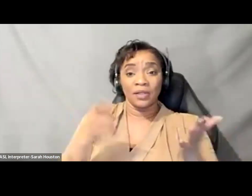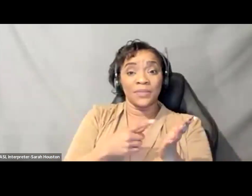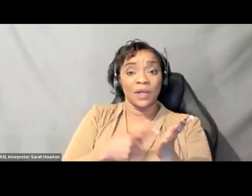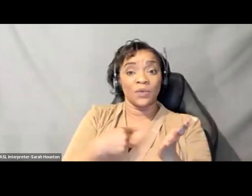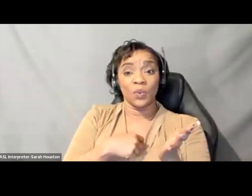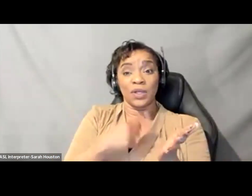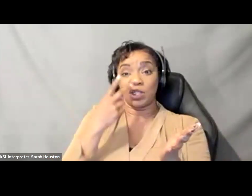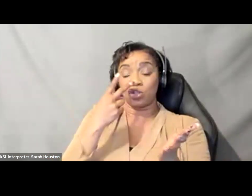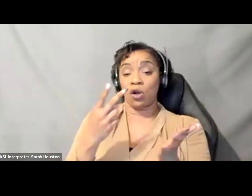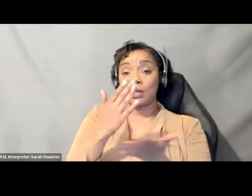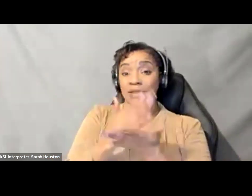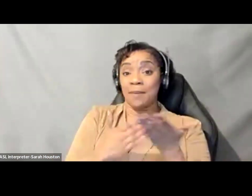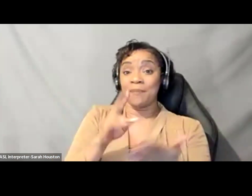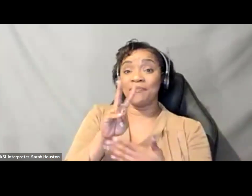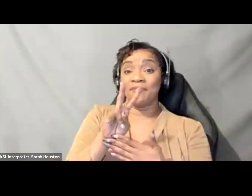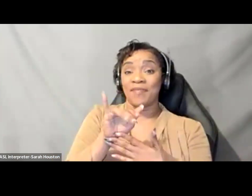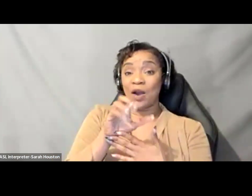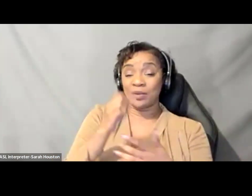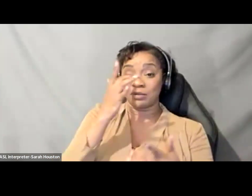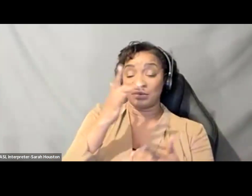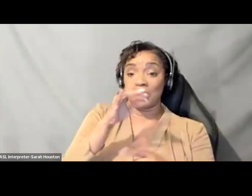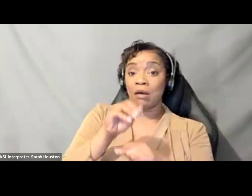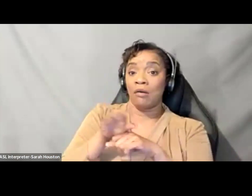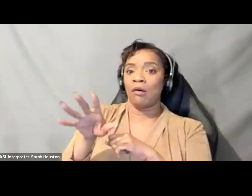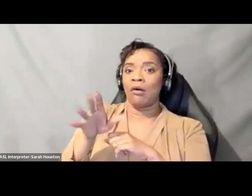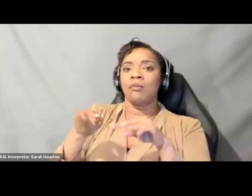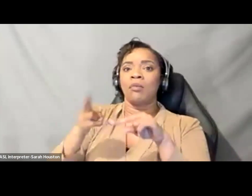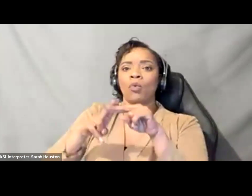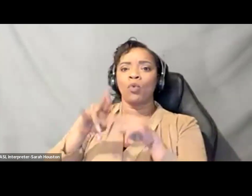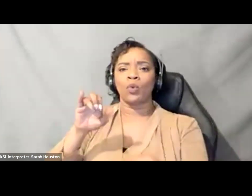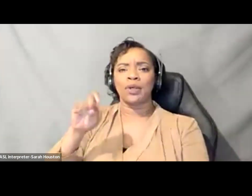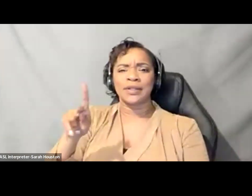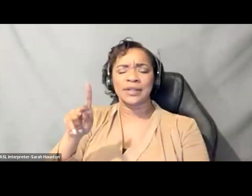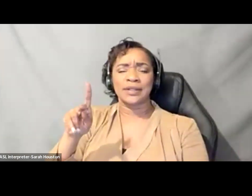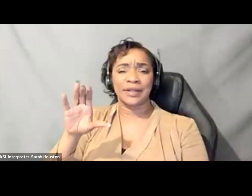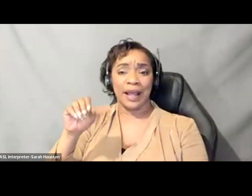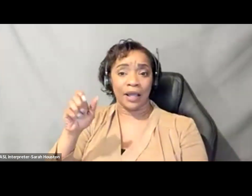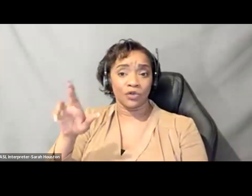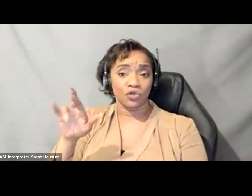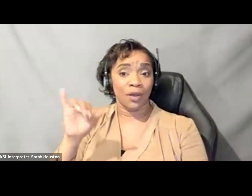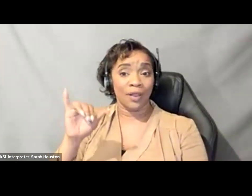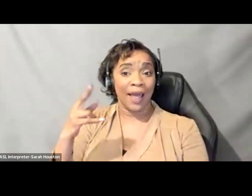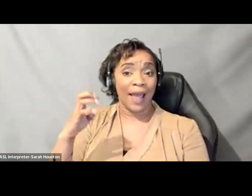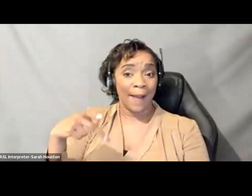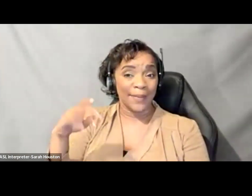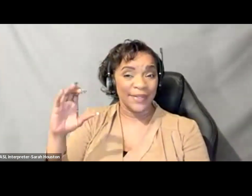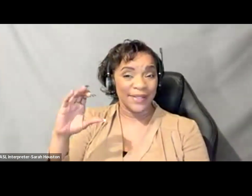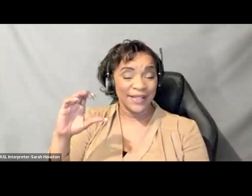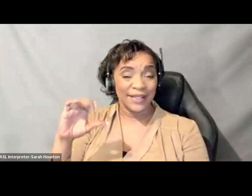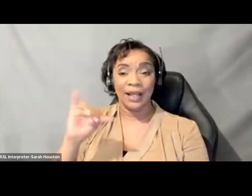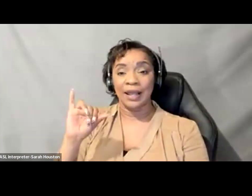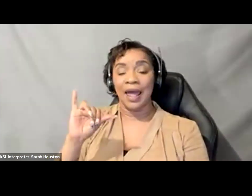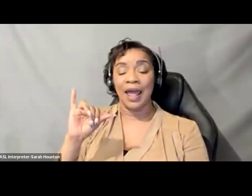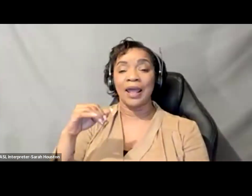increase risk of cancers, like hepatitis C virus, like Epstein-Barr virus, like human